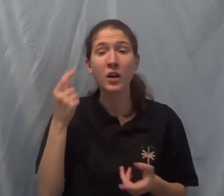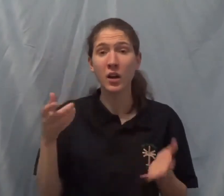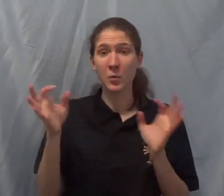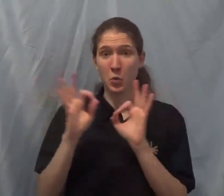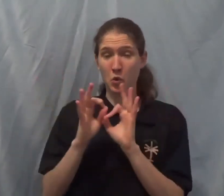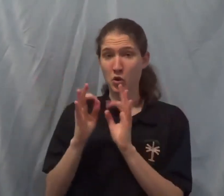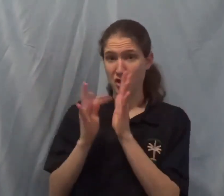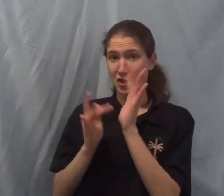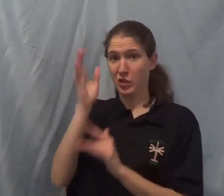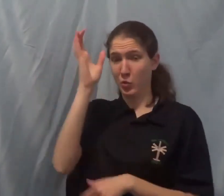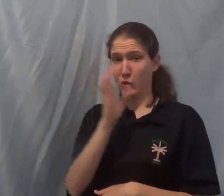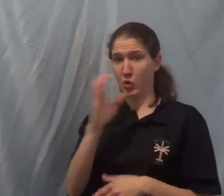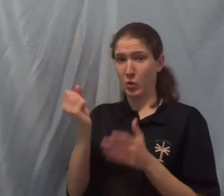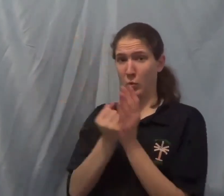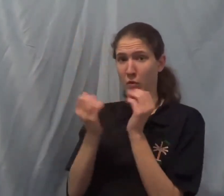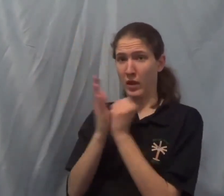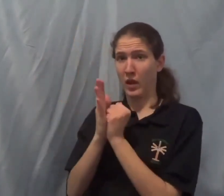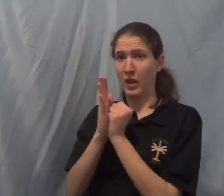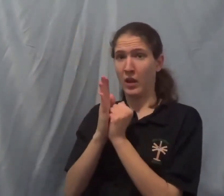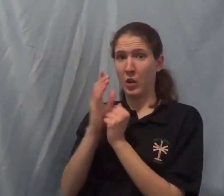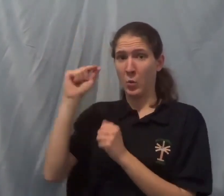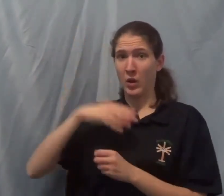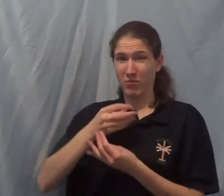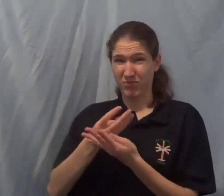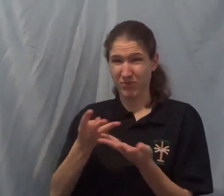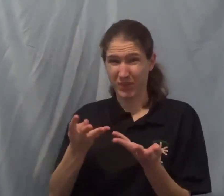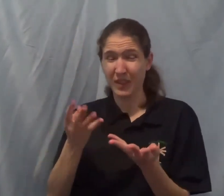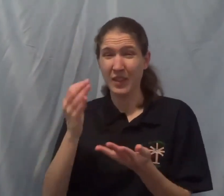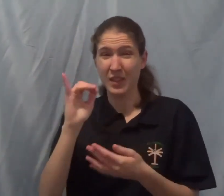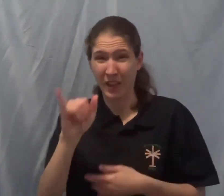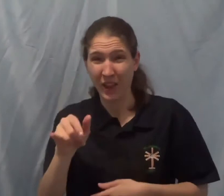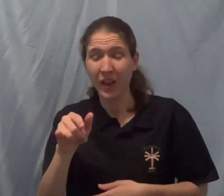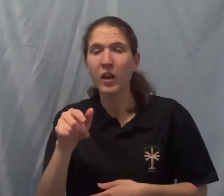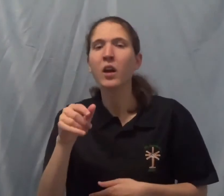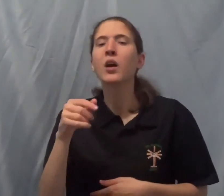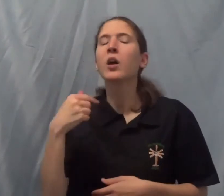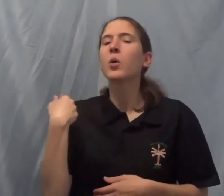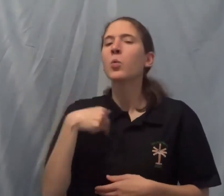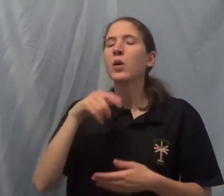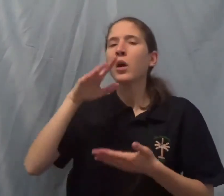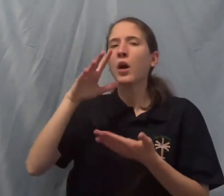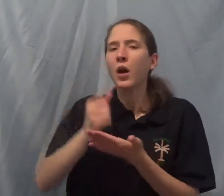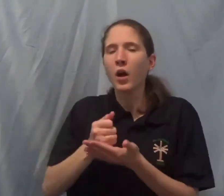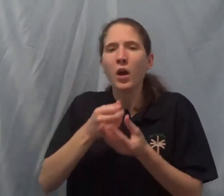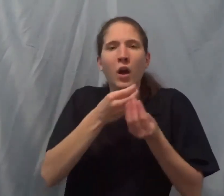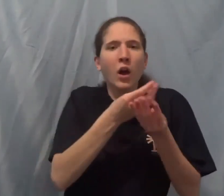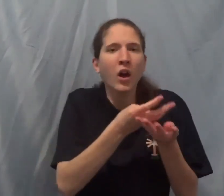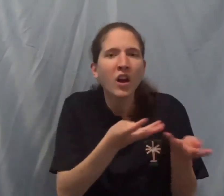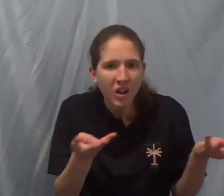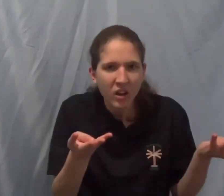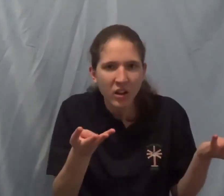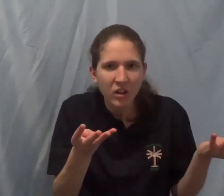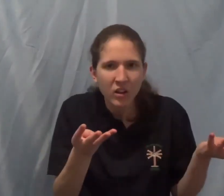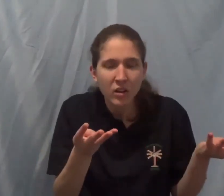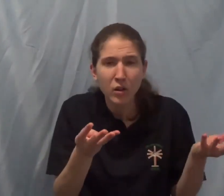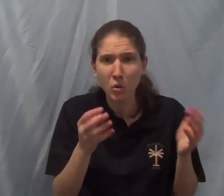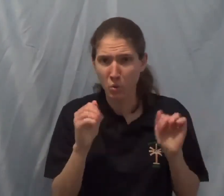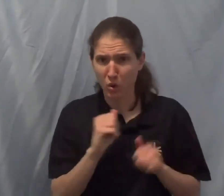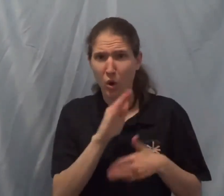that clear reservoir that could wash away every sin and turn every single person into a saint. He's won that much merit. It kind of